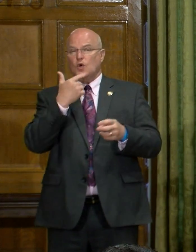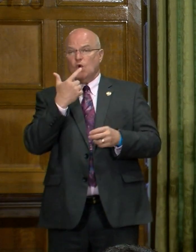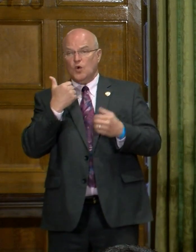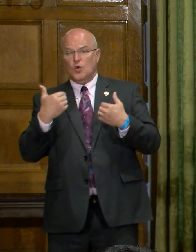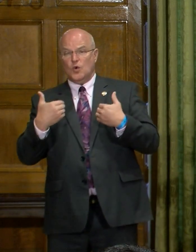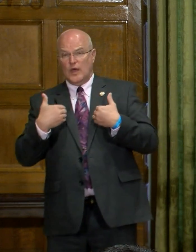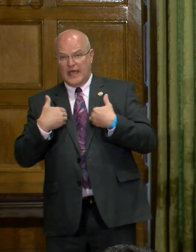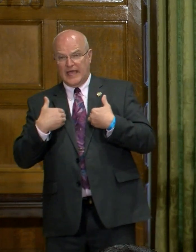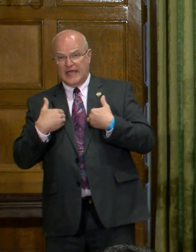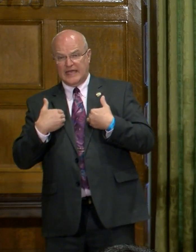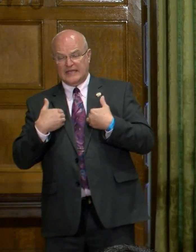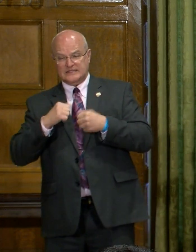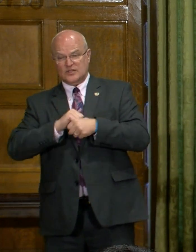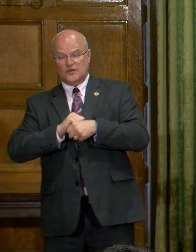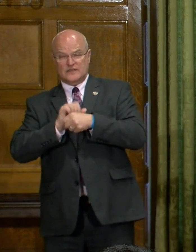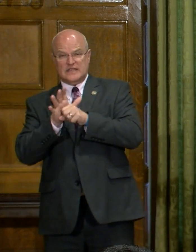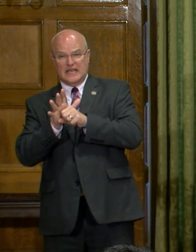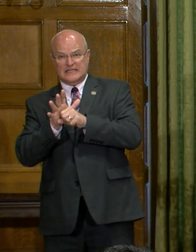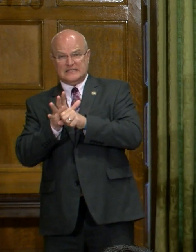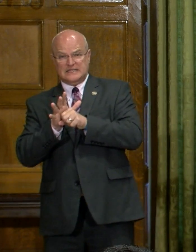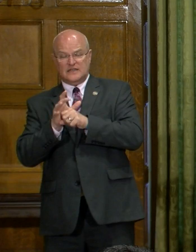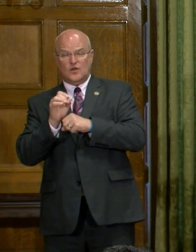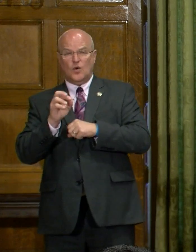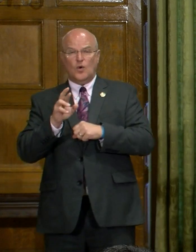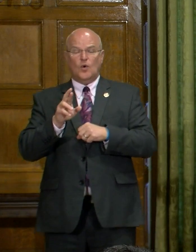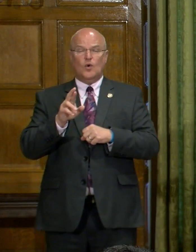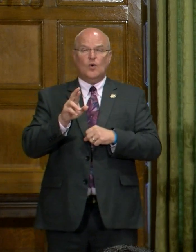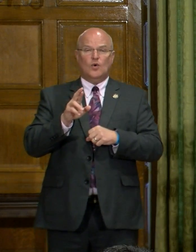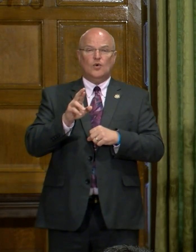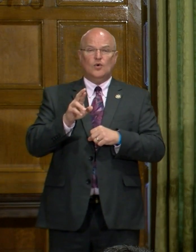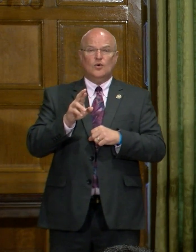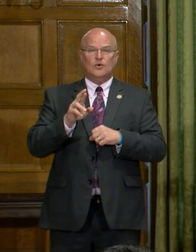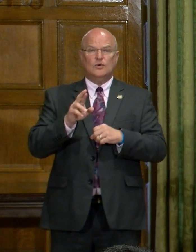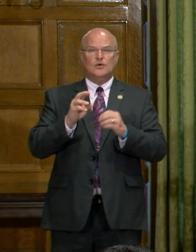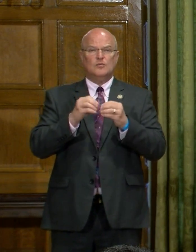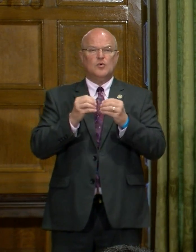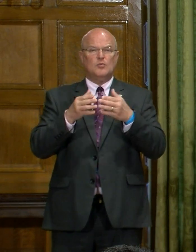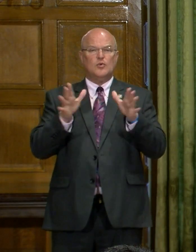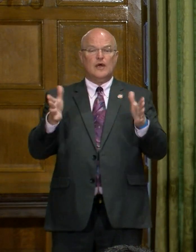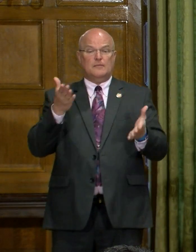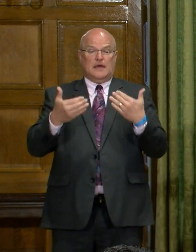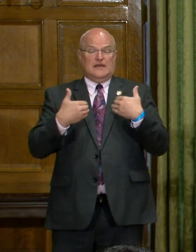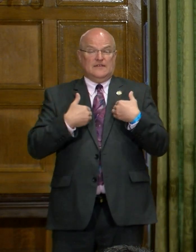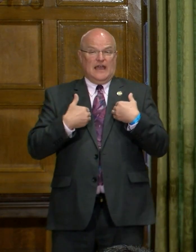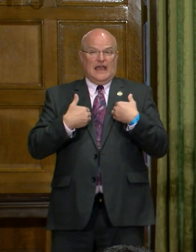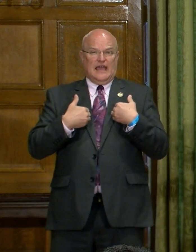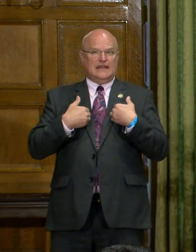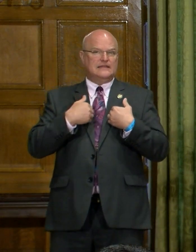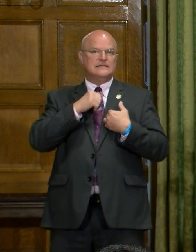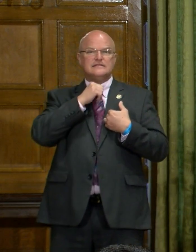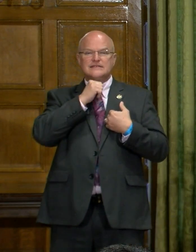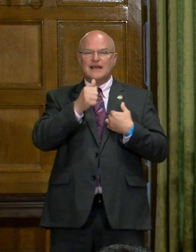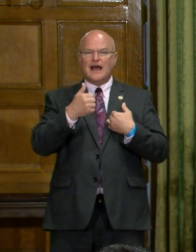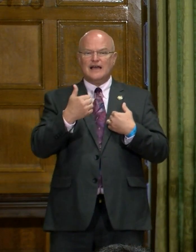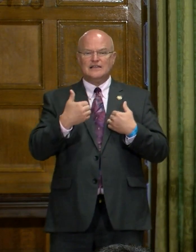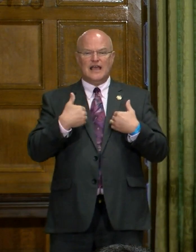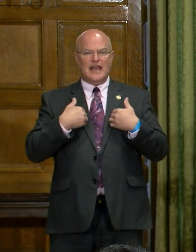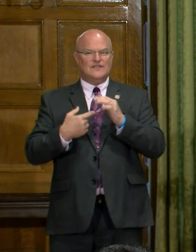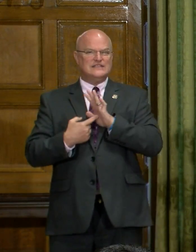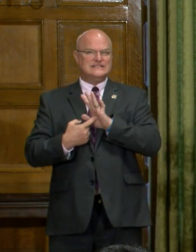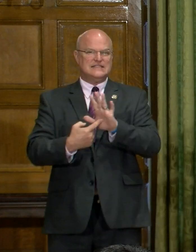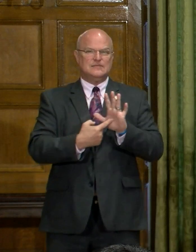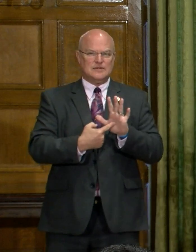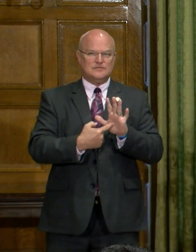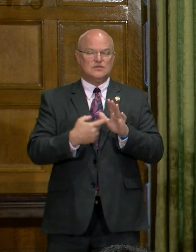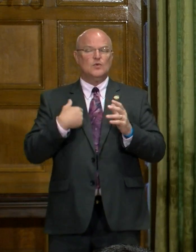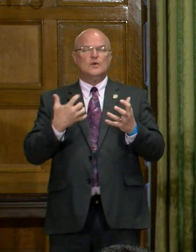who has had COVID-19, or more broadly, they might have had it with not being symptomatic. And so we